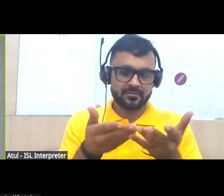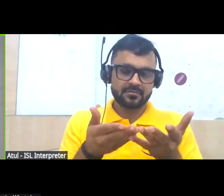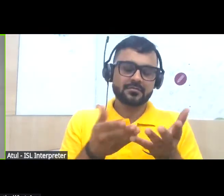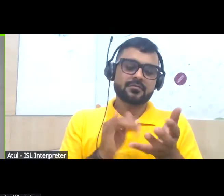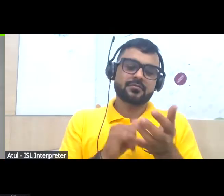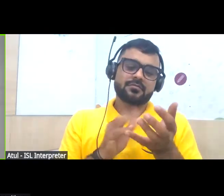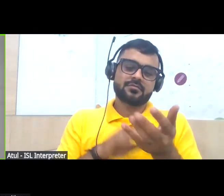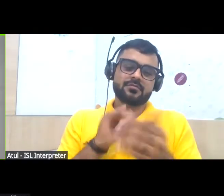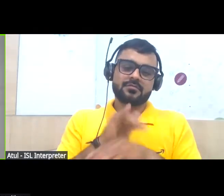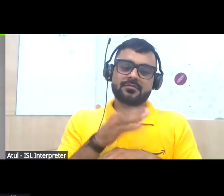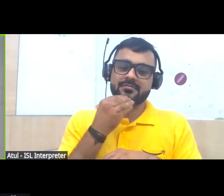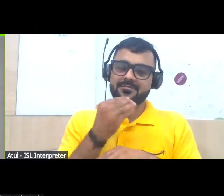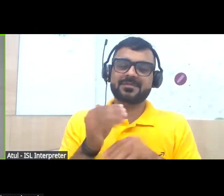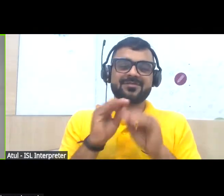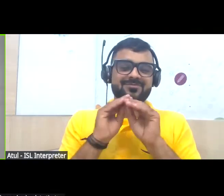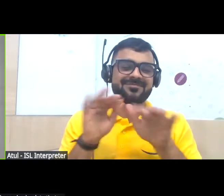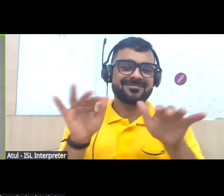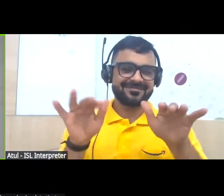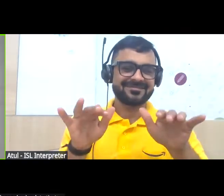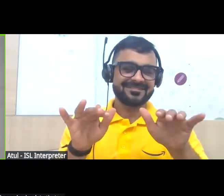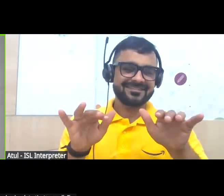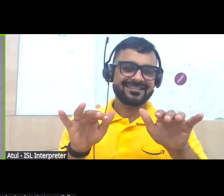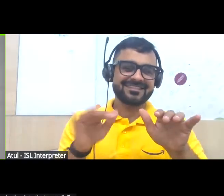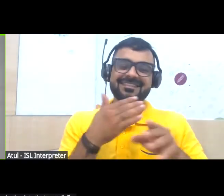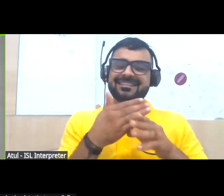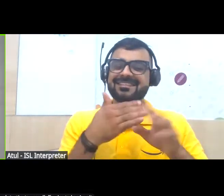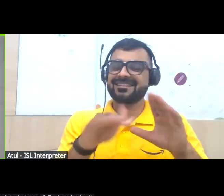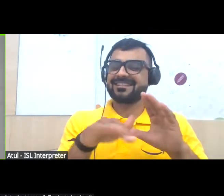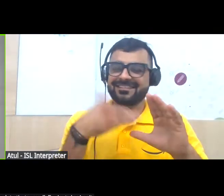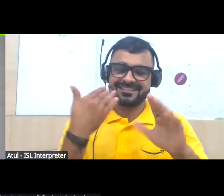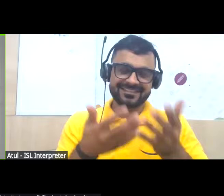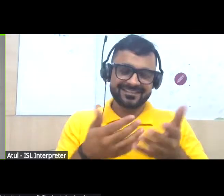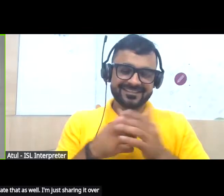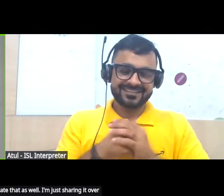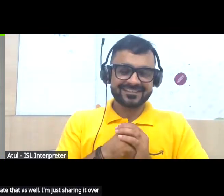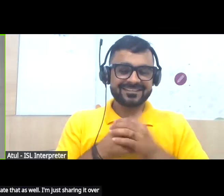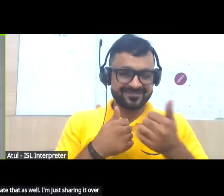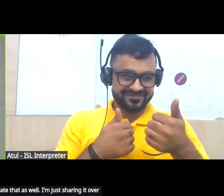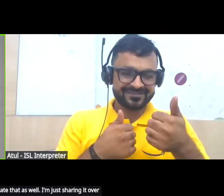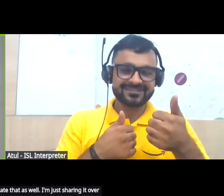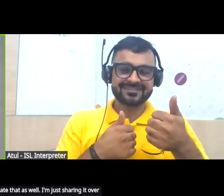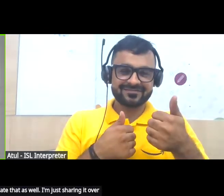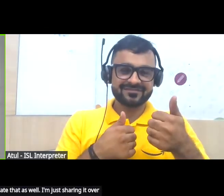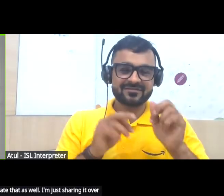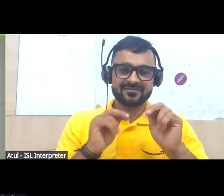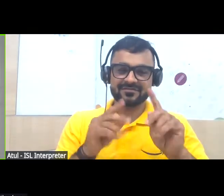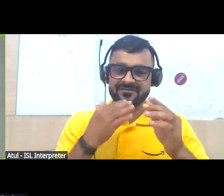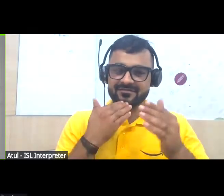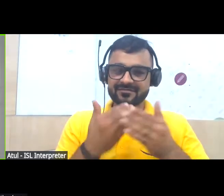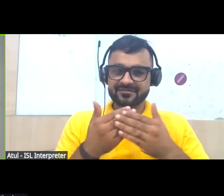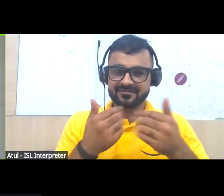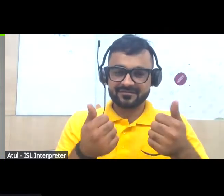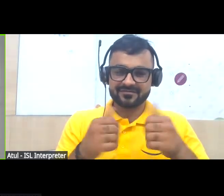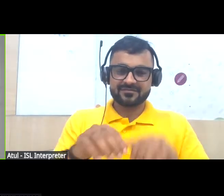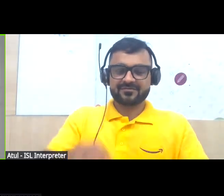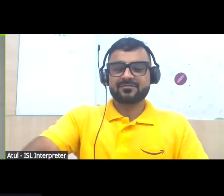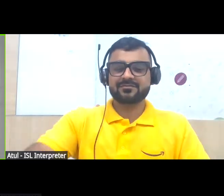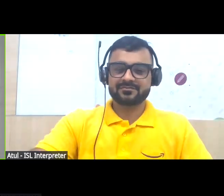message with you. Please do circulate that as well. I'm just sharing it over here itself. Okay, thank you, everyone.